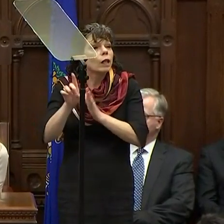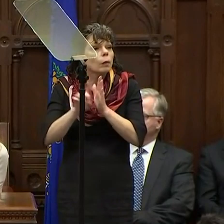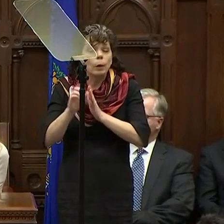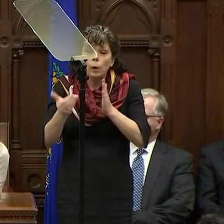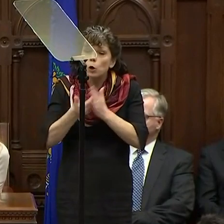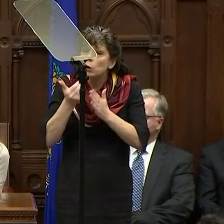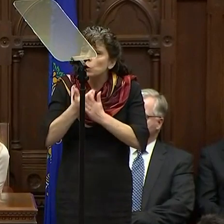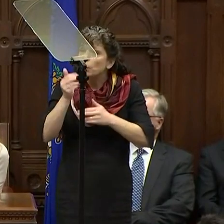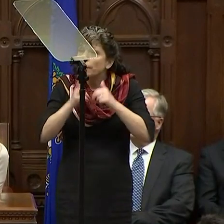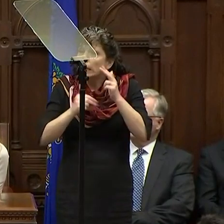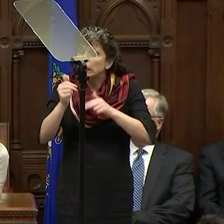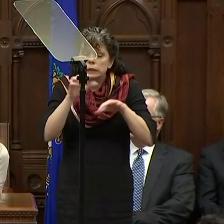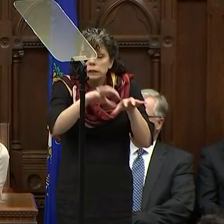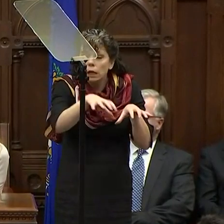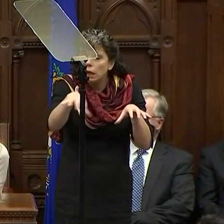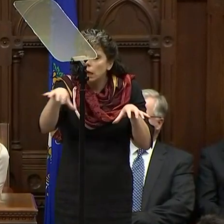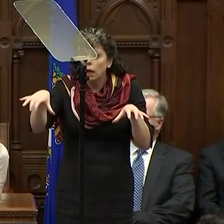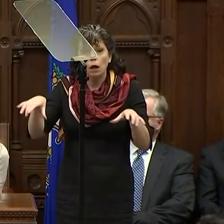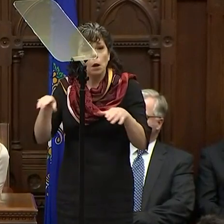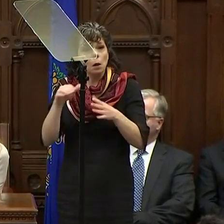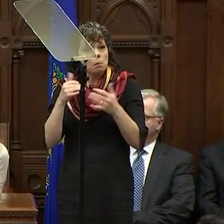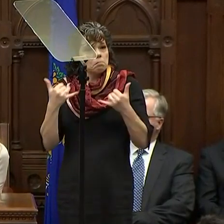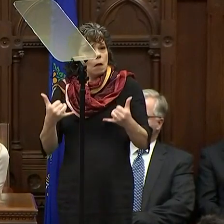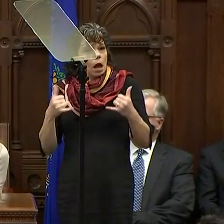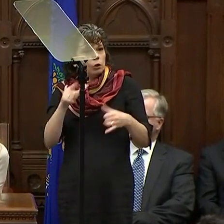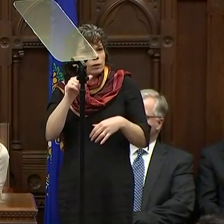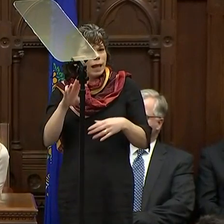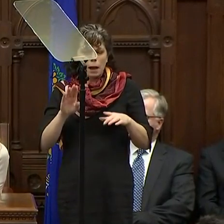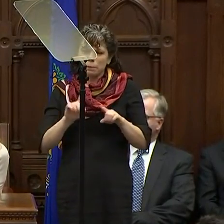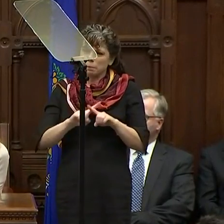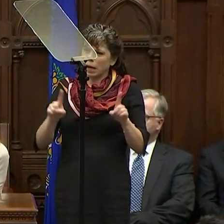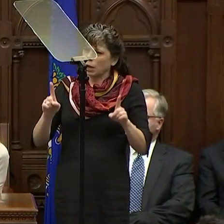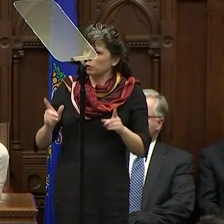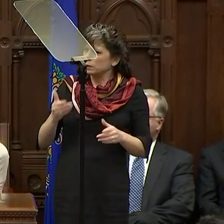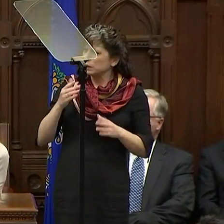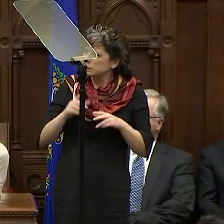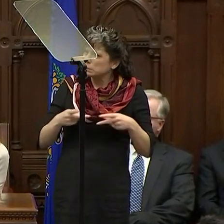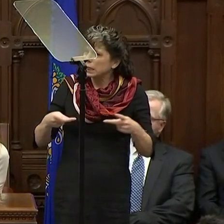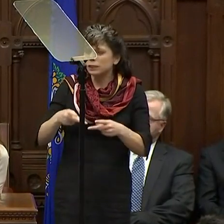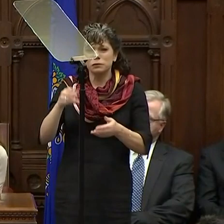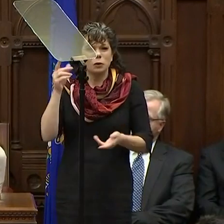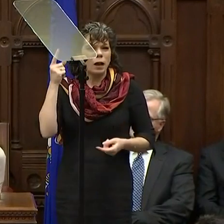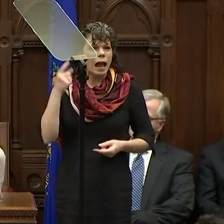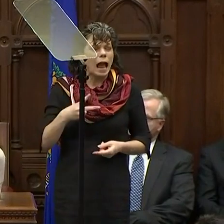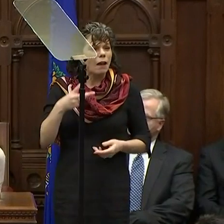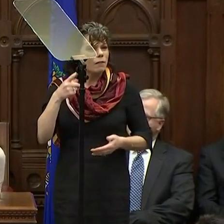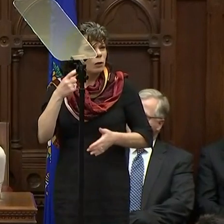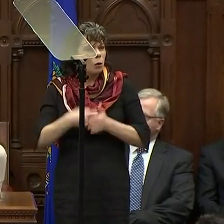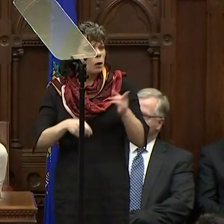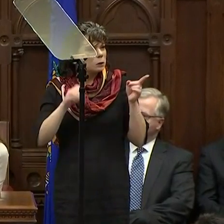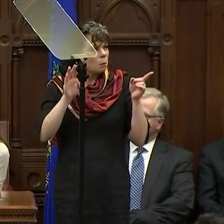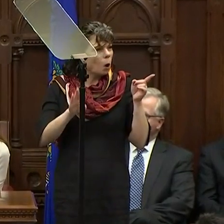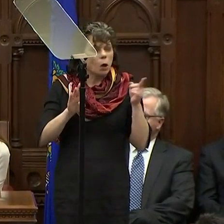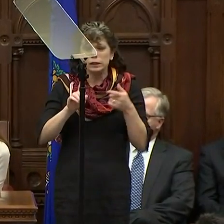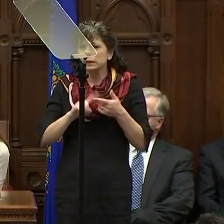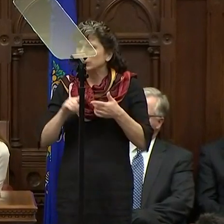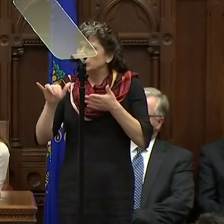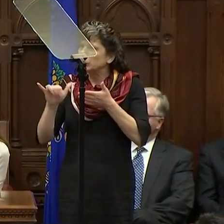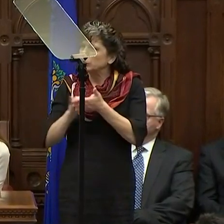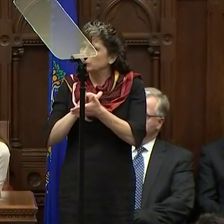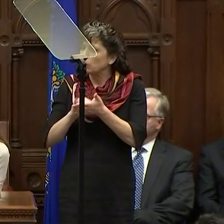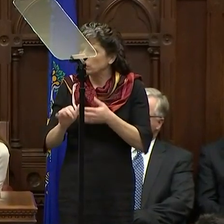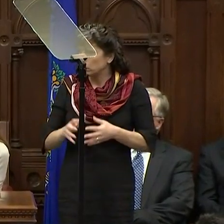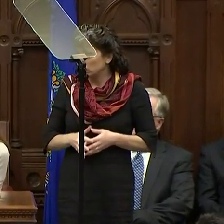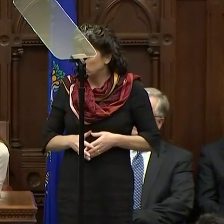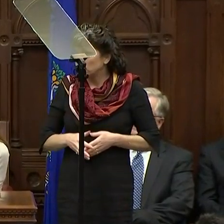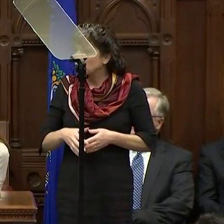buildings that will offer a modern lab and incubator space at a fraction of the cost of Boston and New York. And